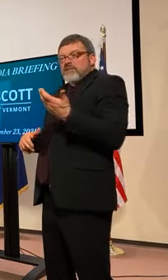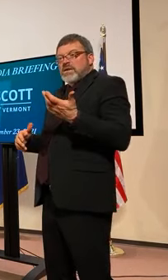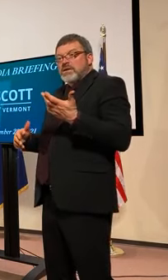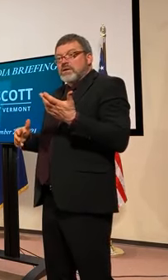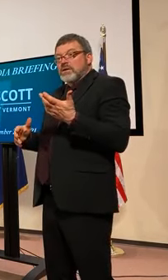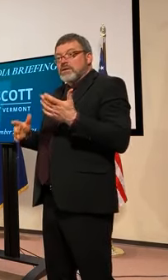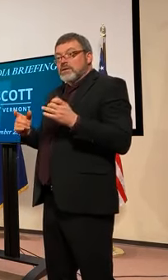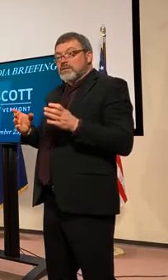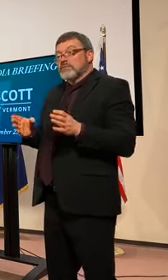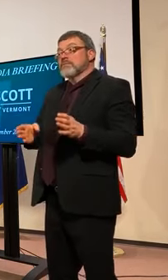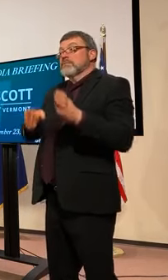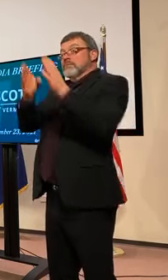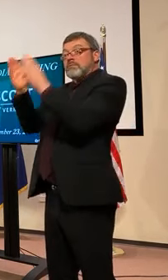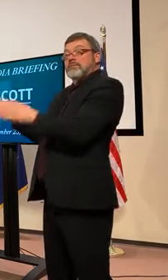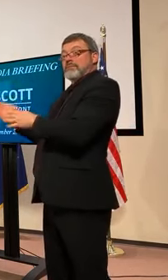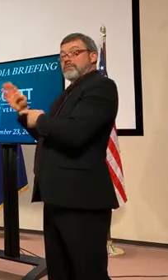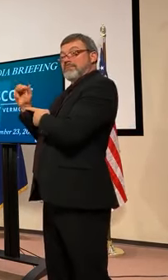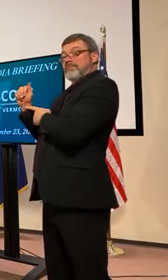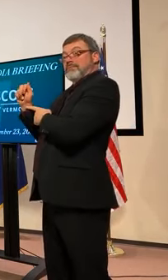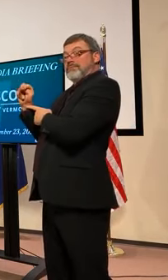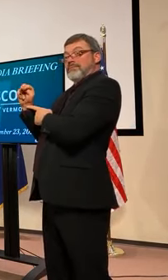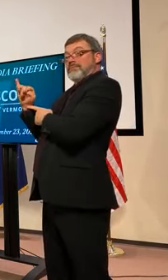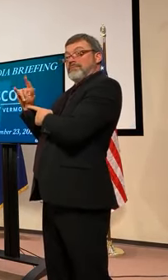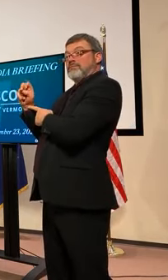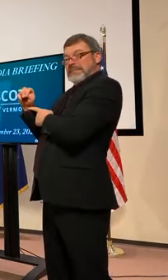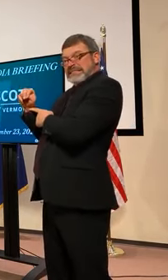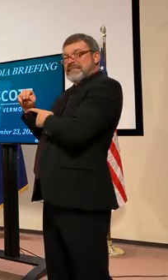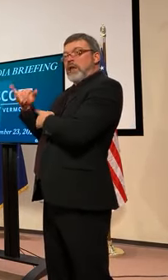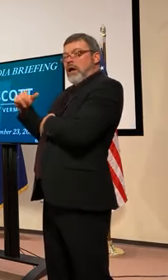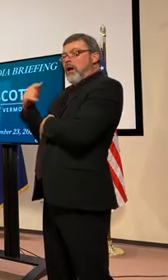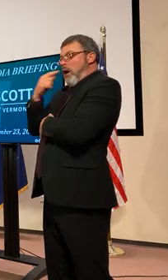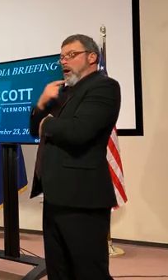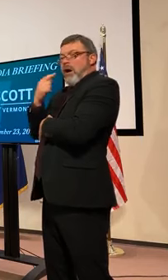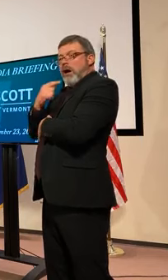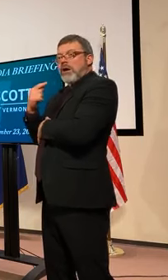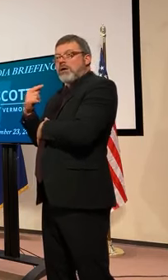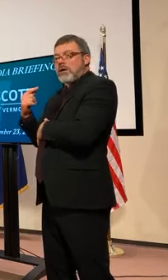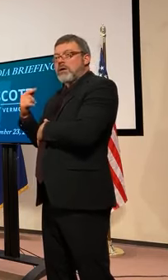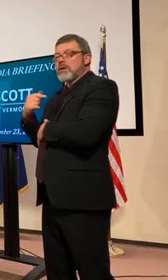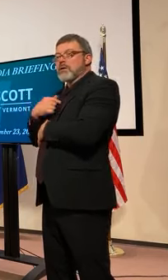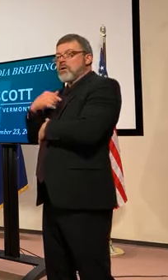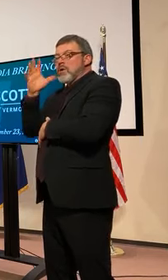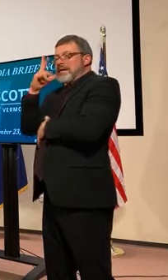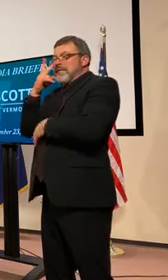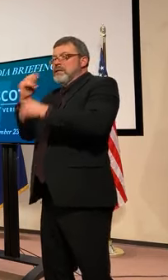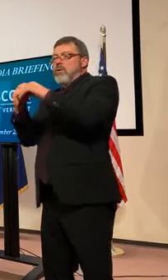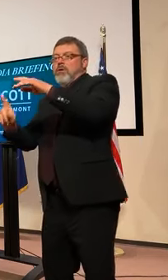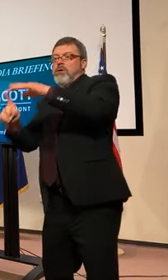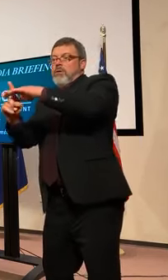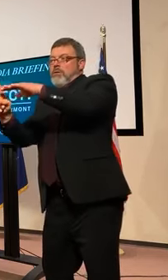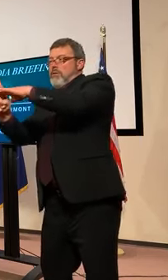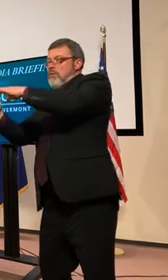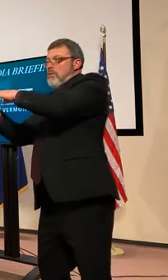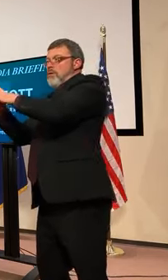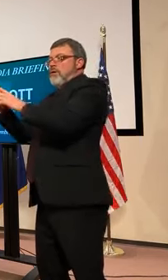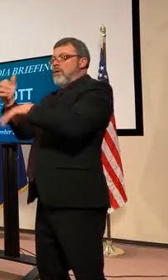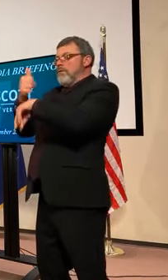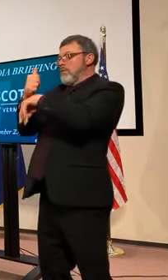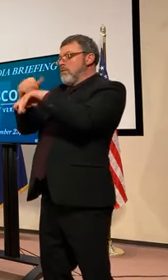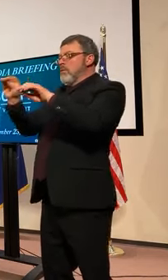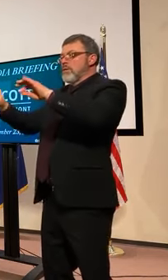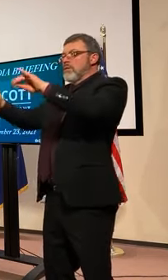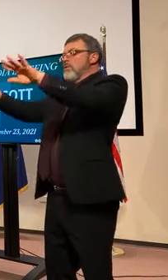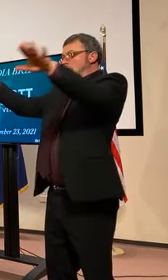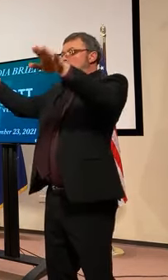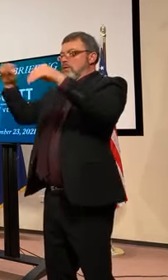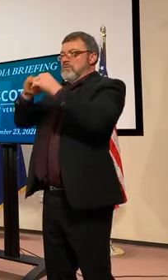they come in. I think we'll start seeing them at the various sites across the state. As you